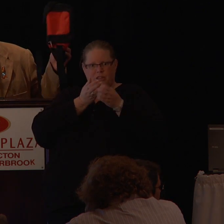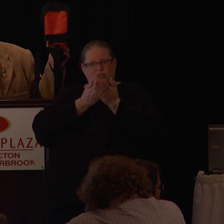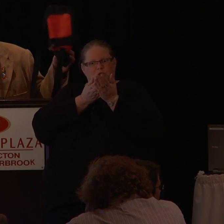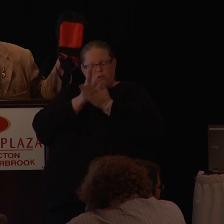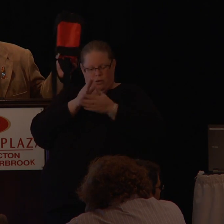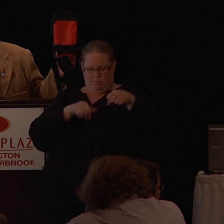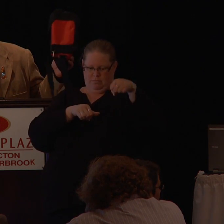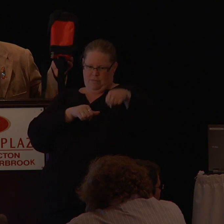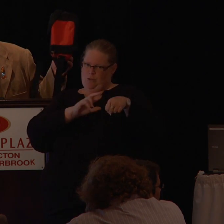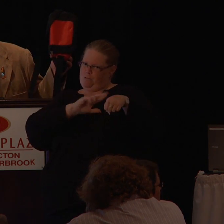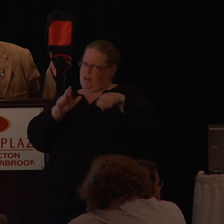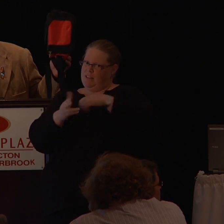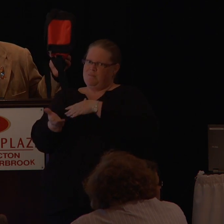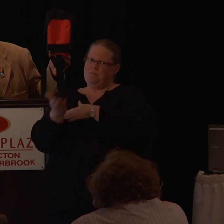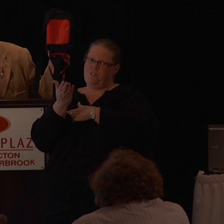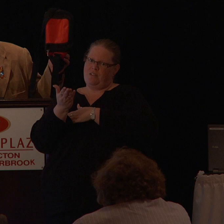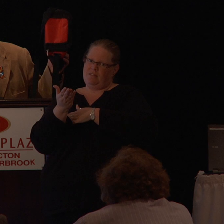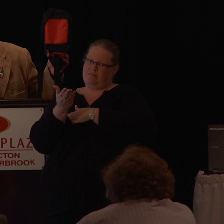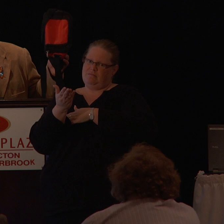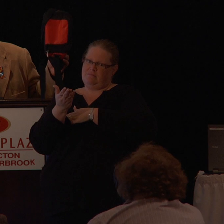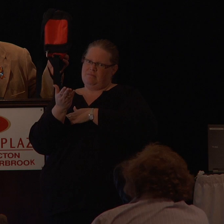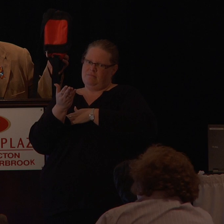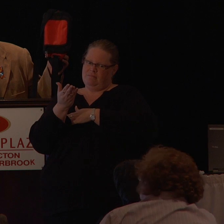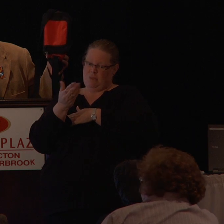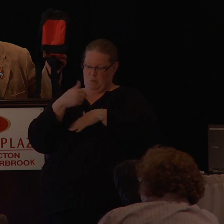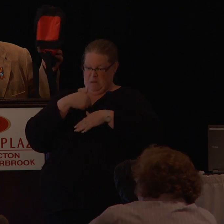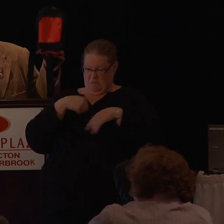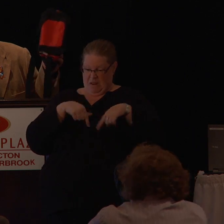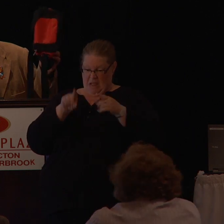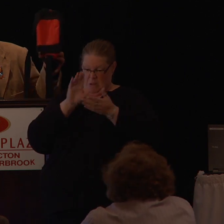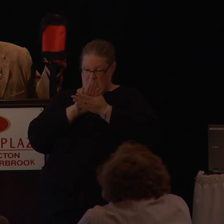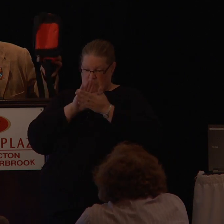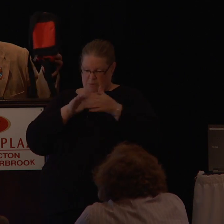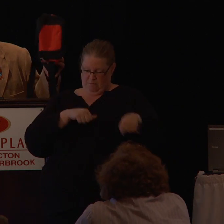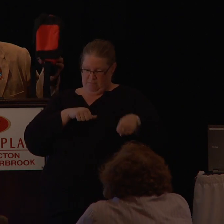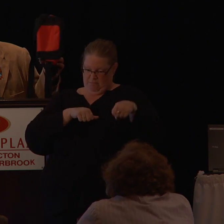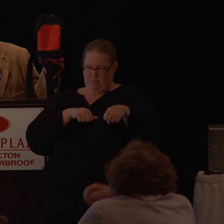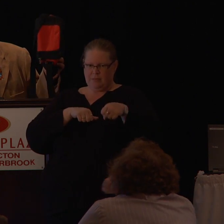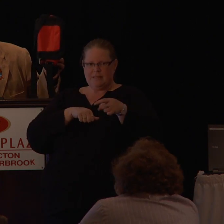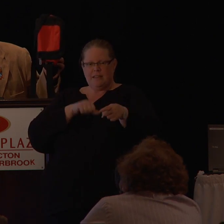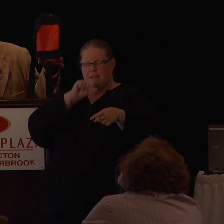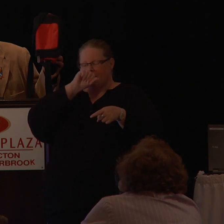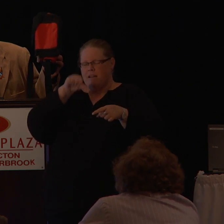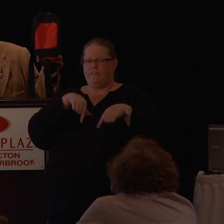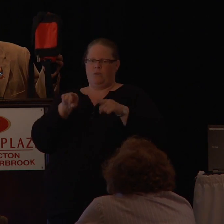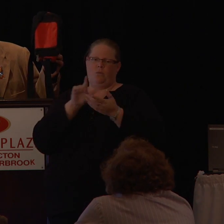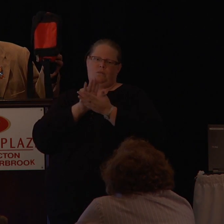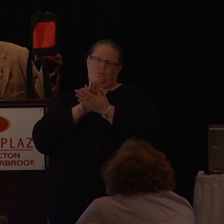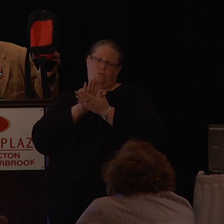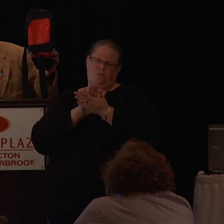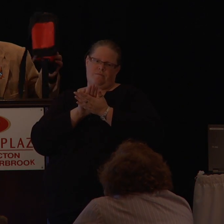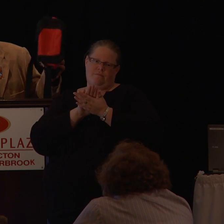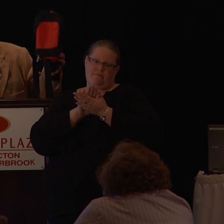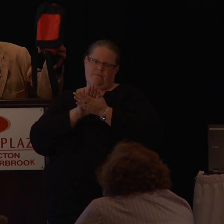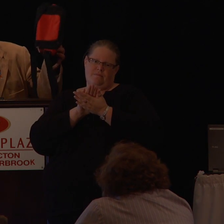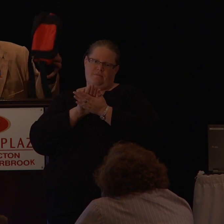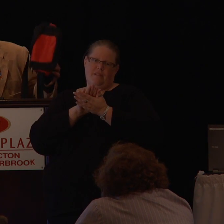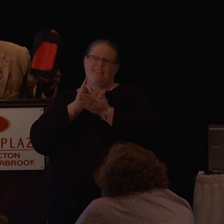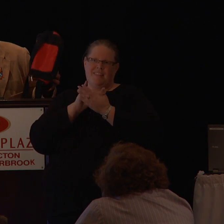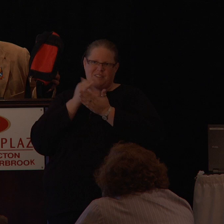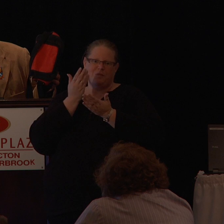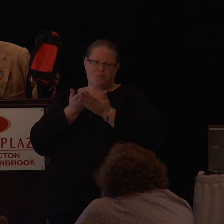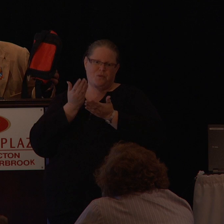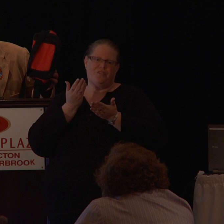lunch bag is there in the morning when he goes to school, because he wants to go to school. And sometimes